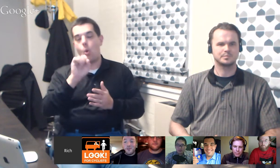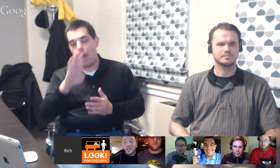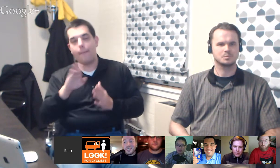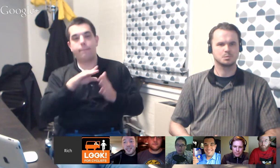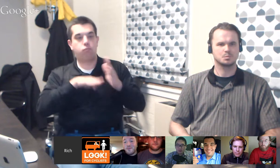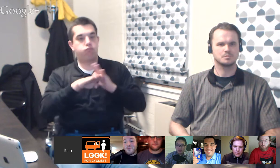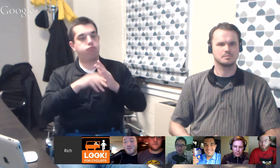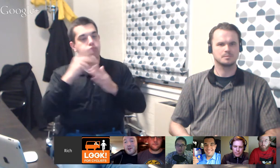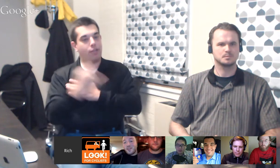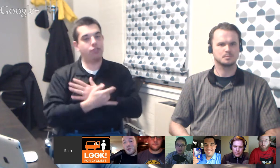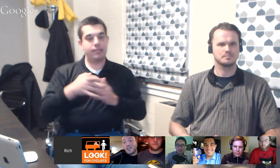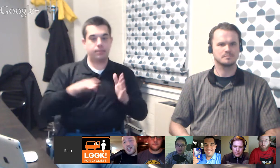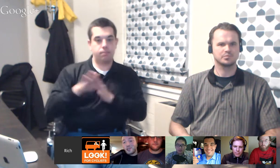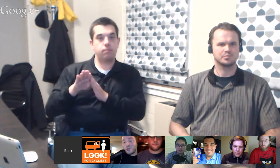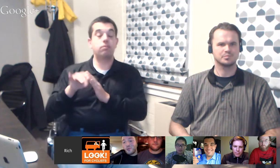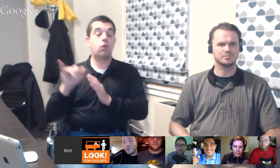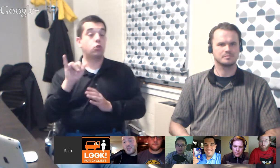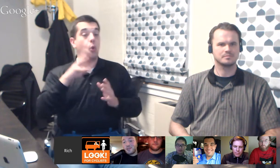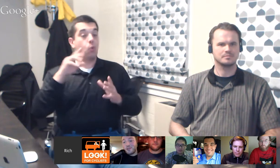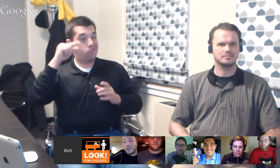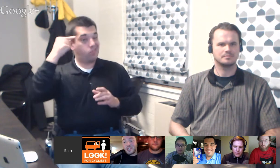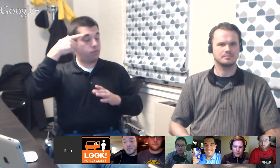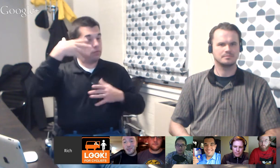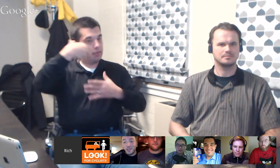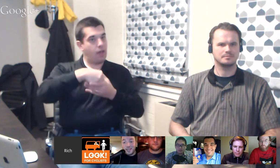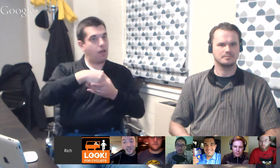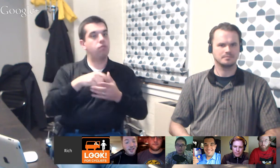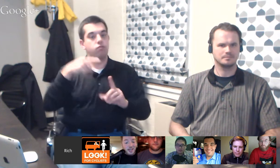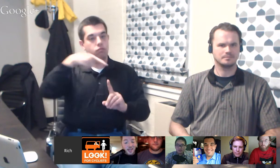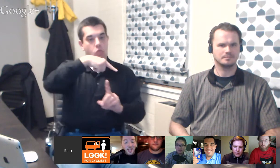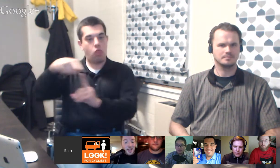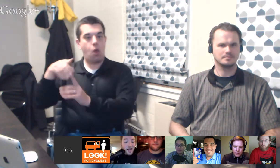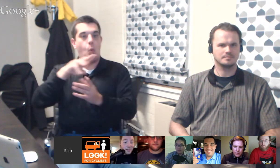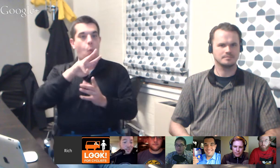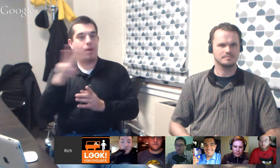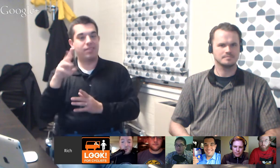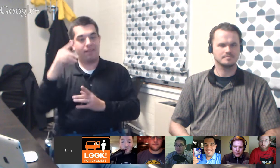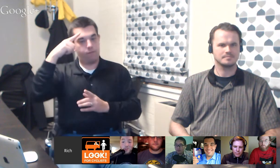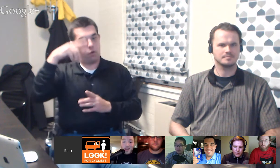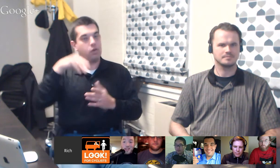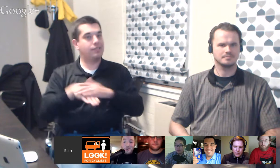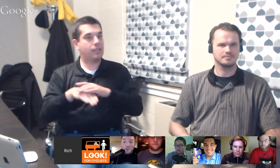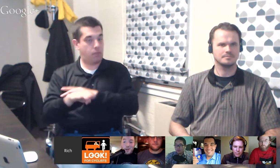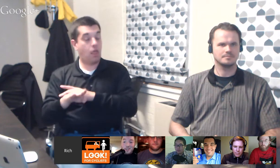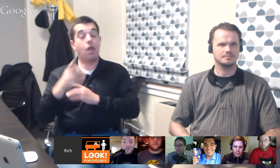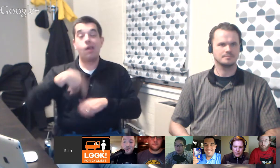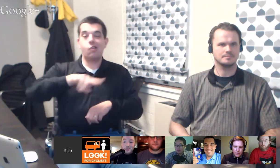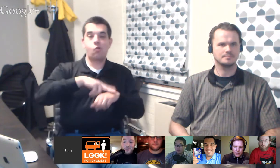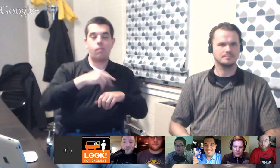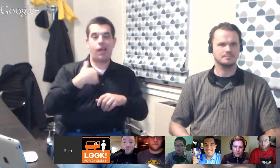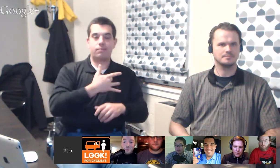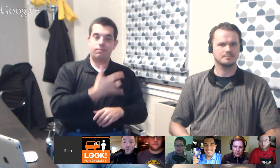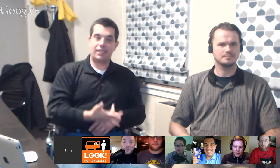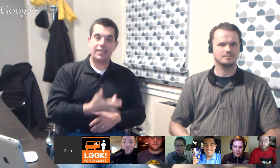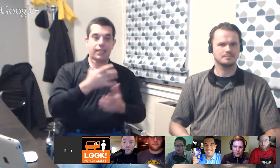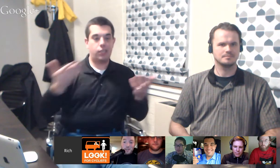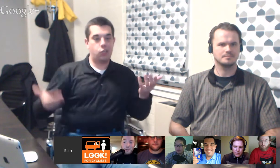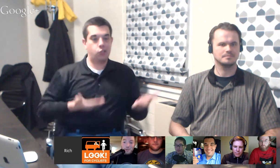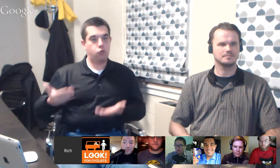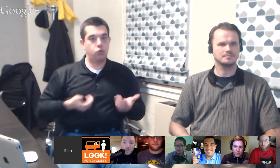how governments get involved in regulating certain websites for their accessibility. And normally I'd go around and introduce everyone